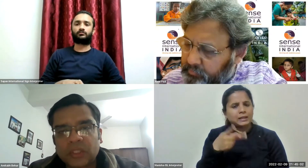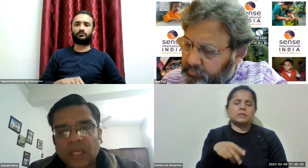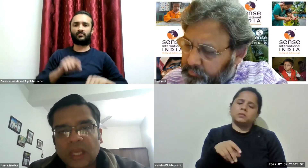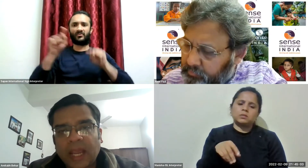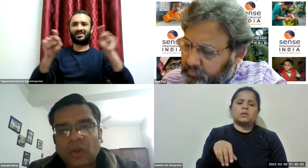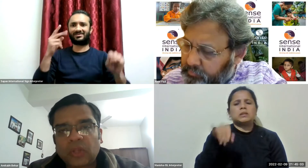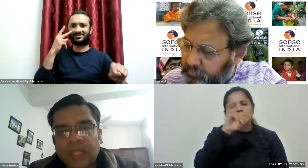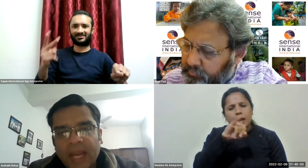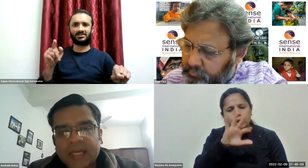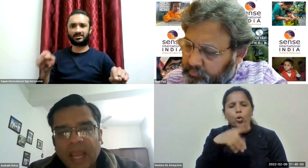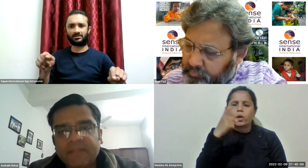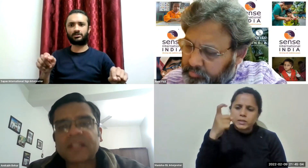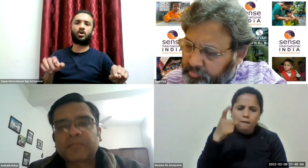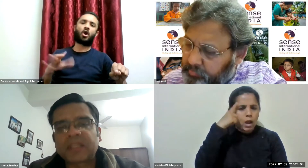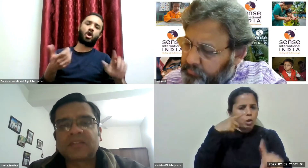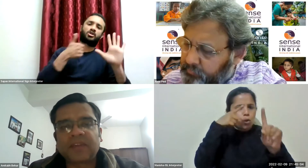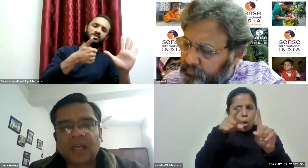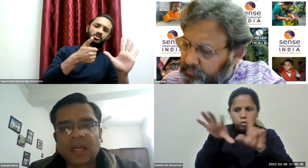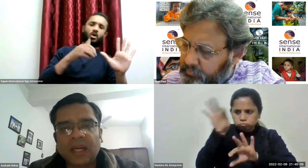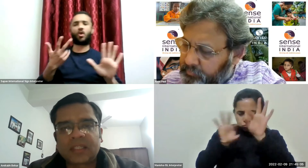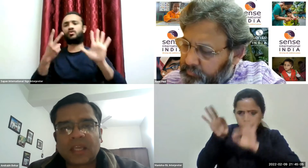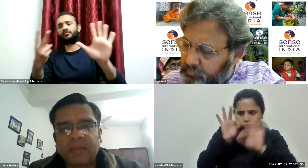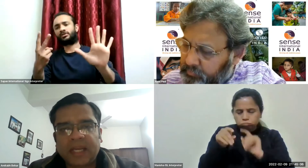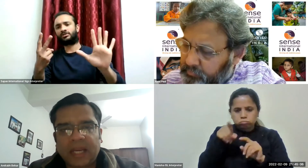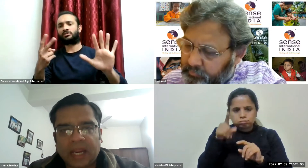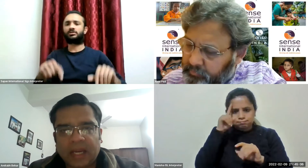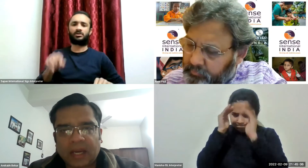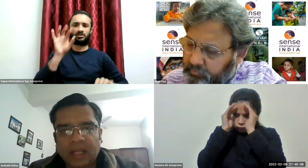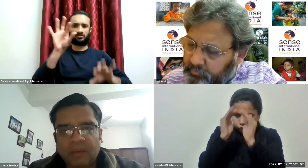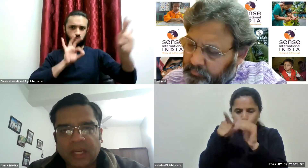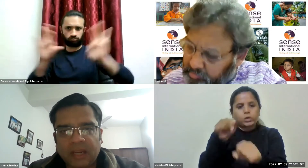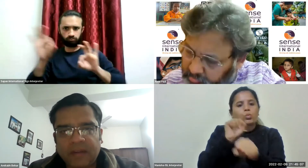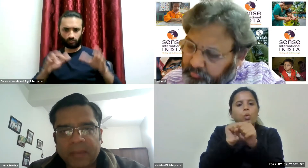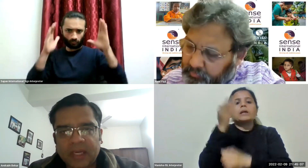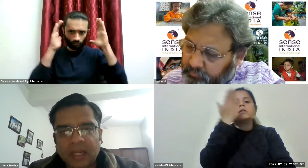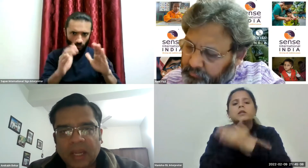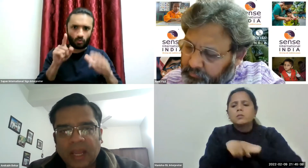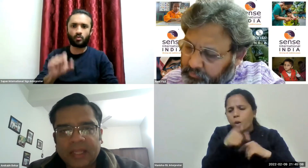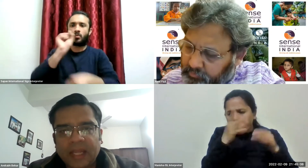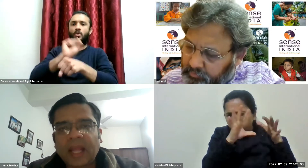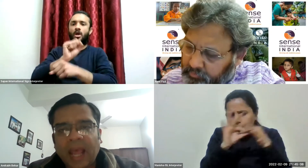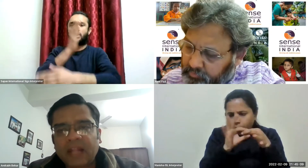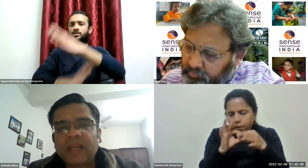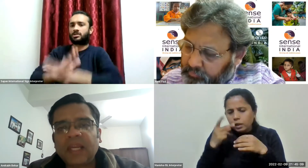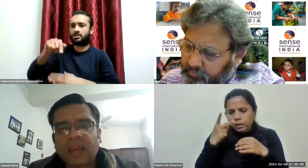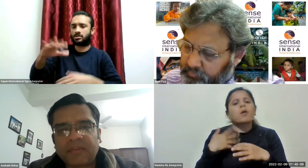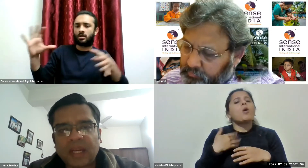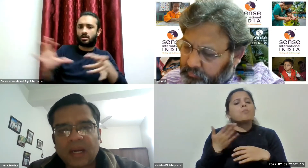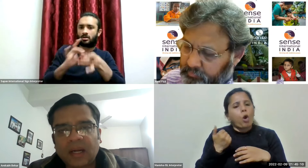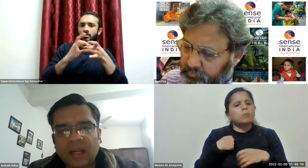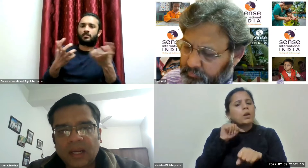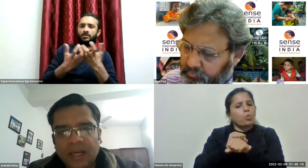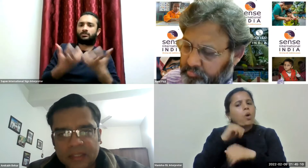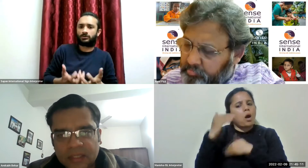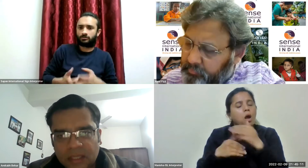7 goals, and on that have a specific disability indicator. We can develop it, and then annually